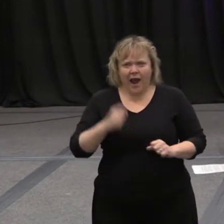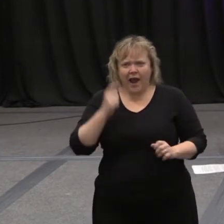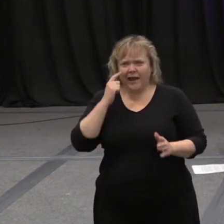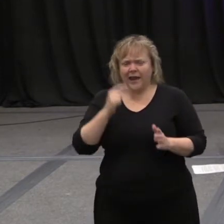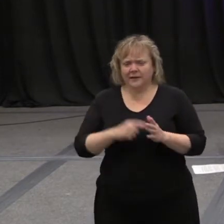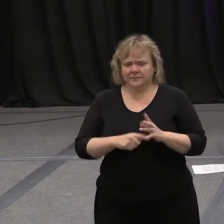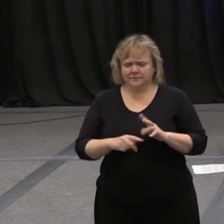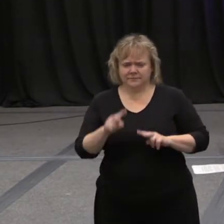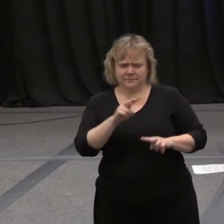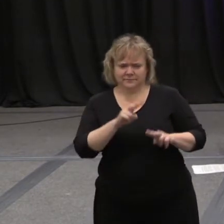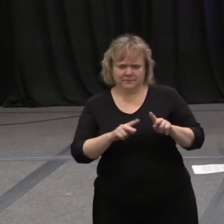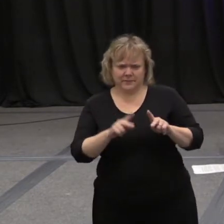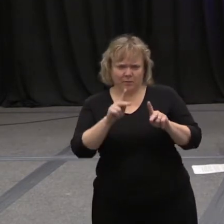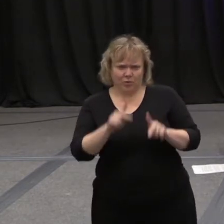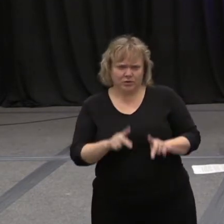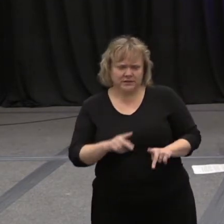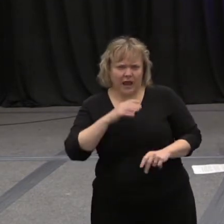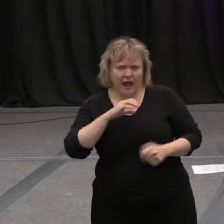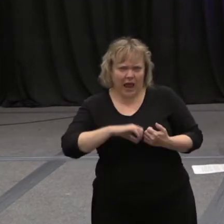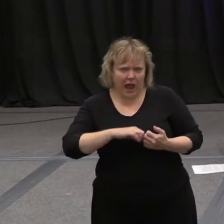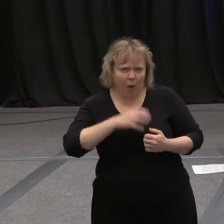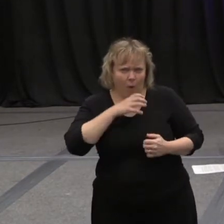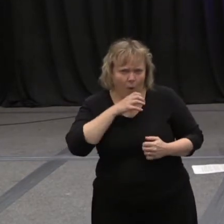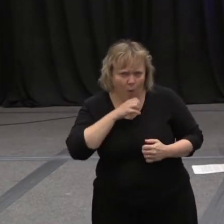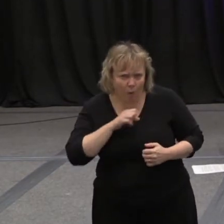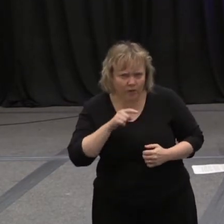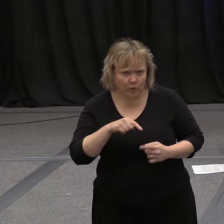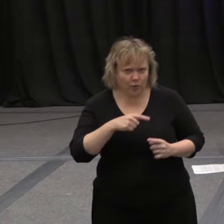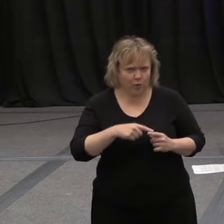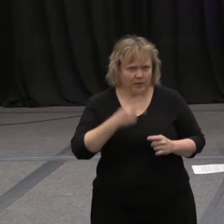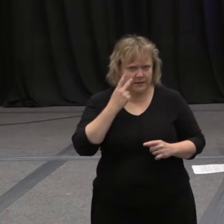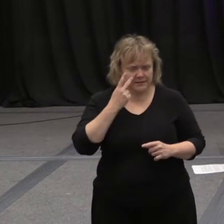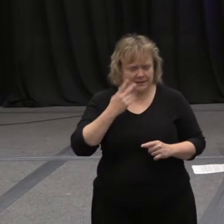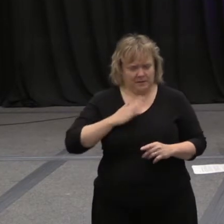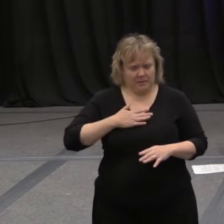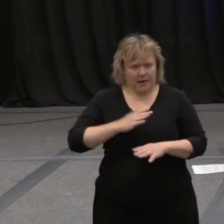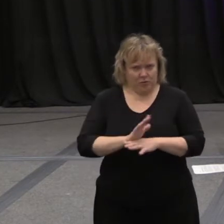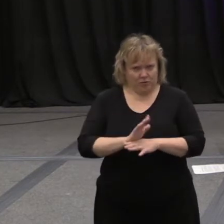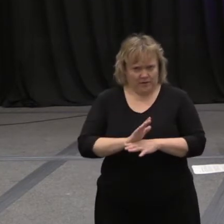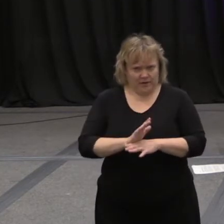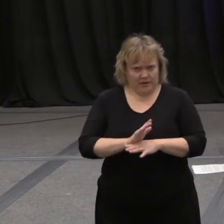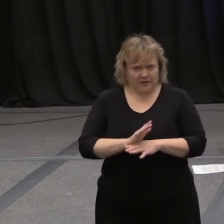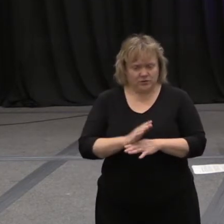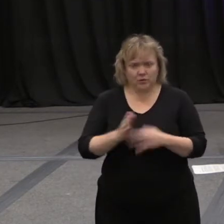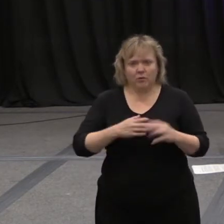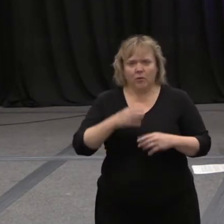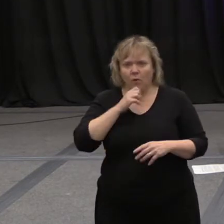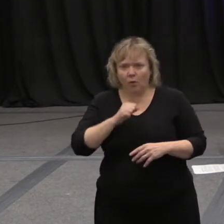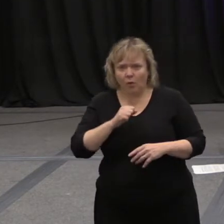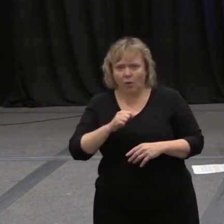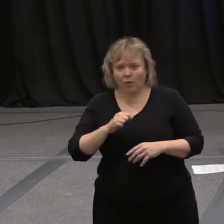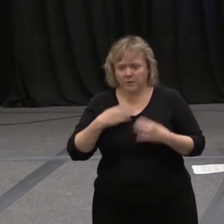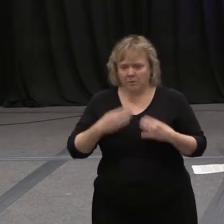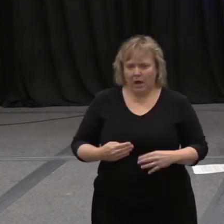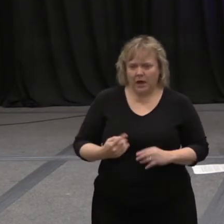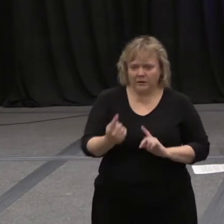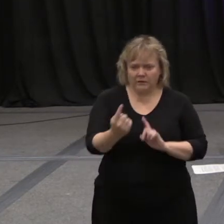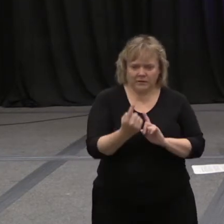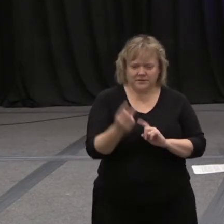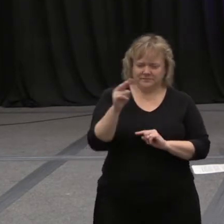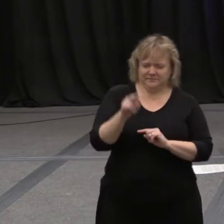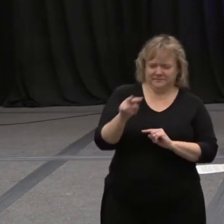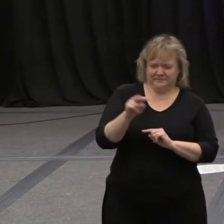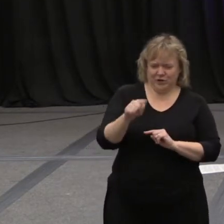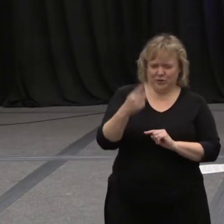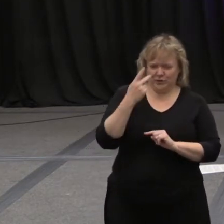when they first saw my movie, because no matter how old the physical body is, when they approach me, oh, you were 14. Oh, you saw me when you